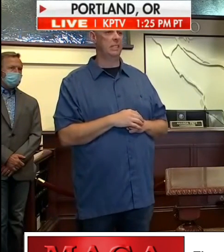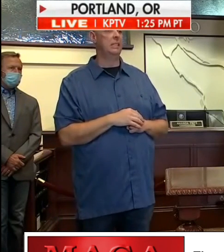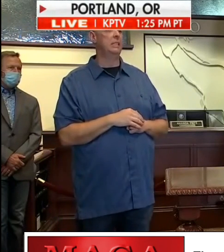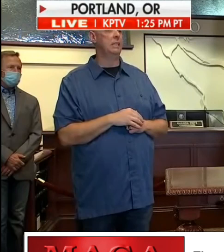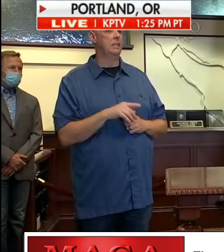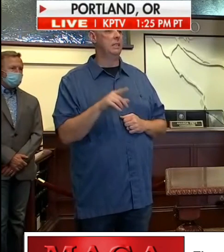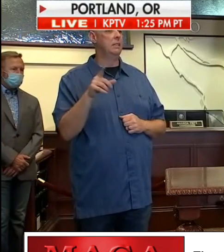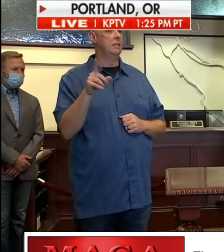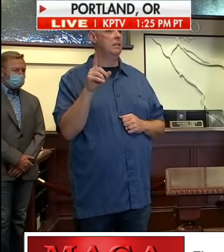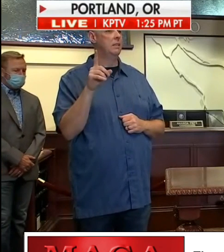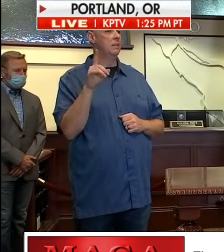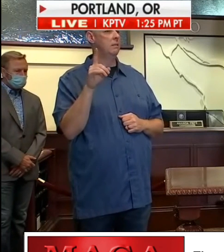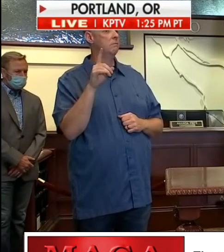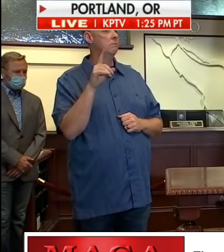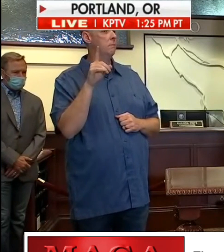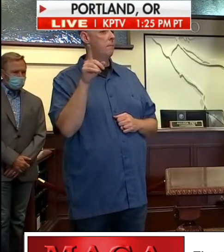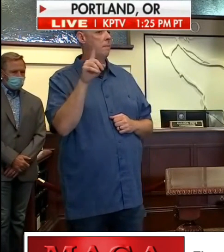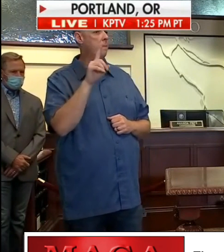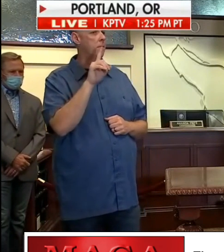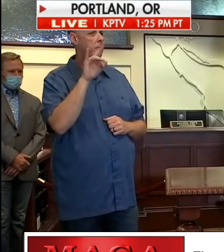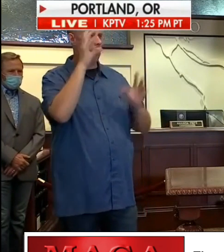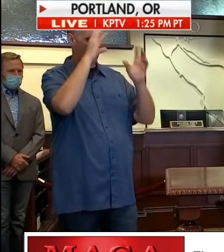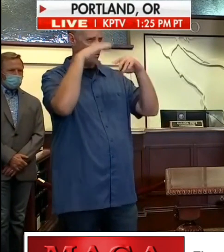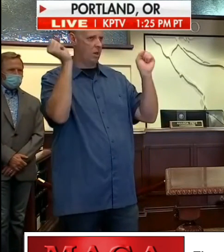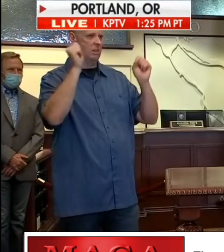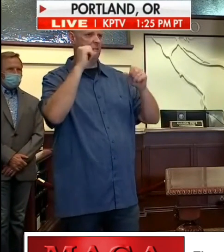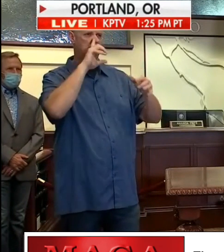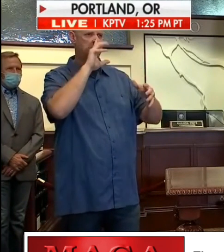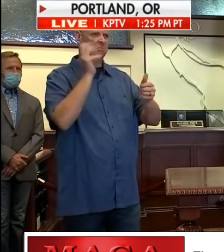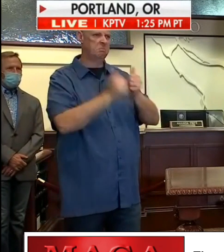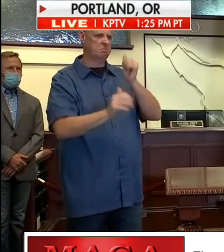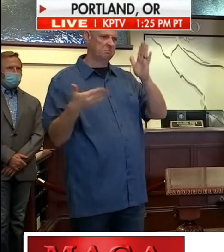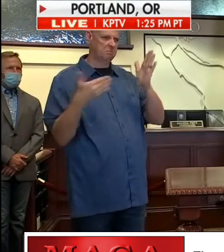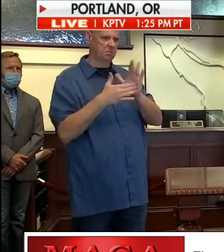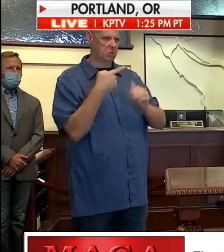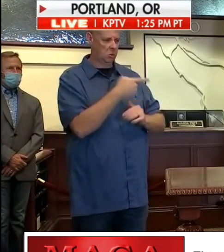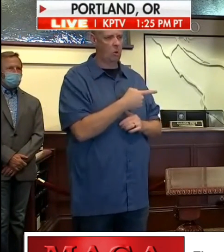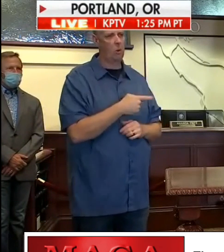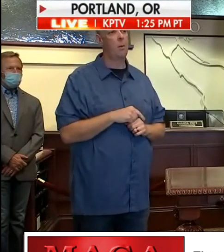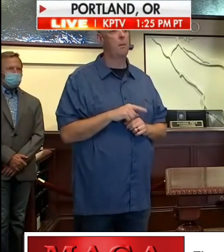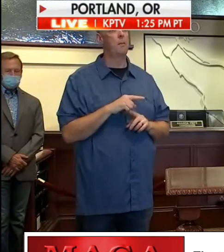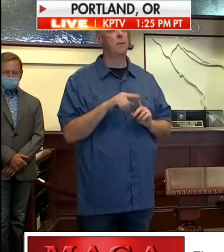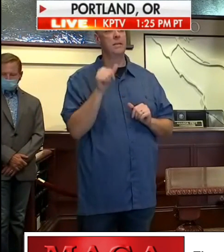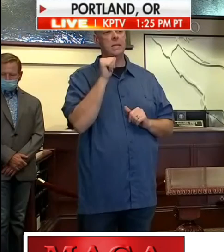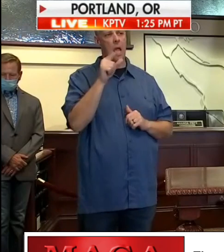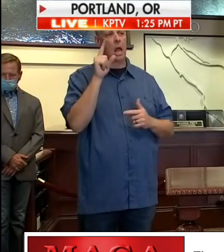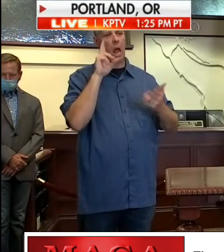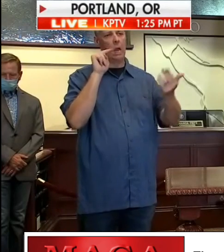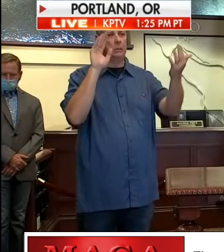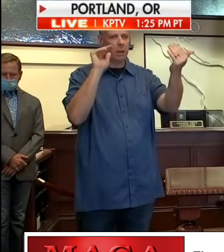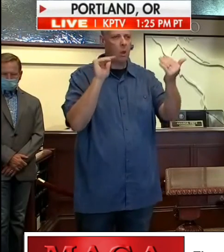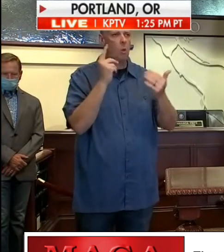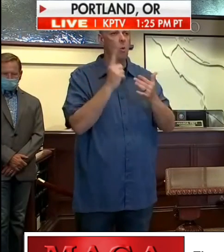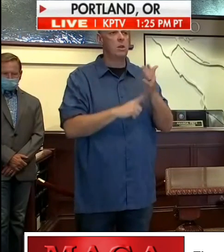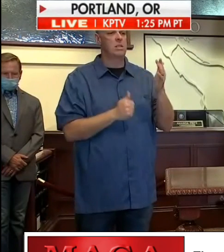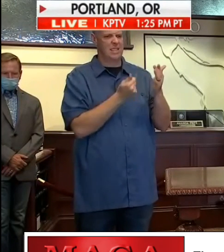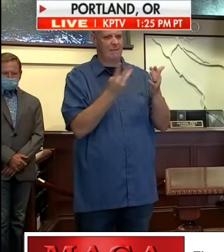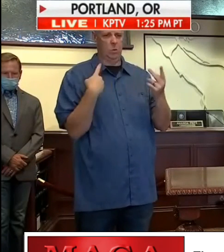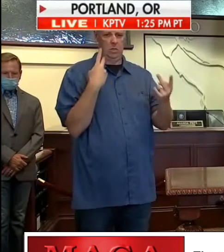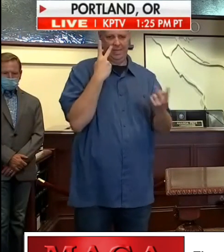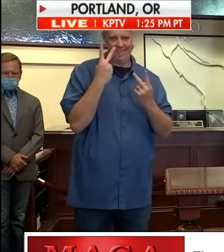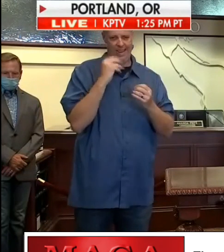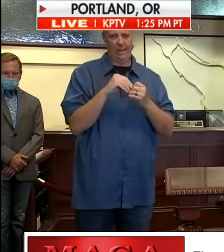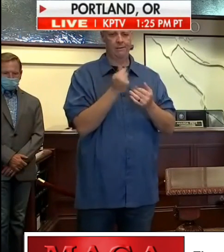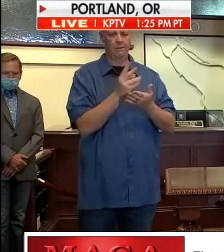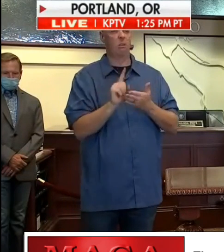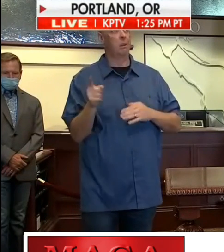He didn't condemn the violence, but he said that, in his words, it was unexpected. because of the weeks of some violence we've seen in the city. What's